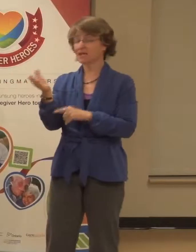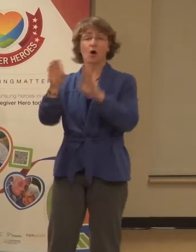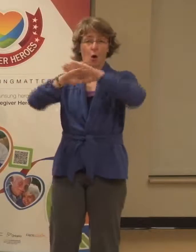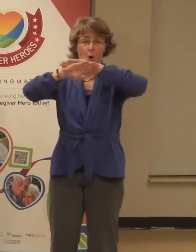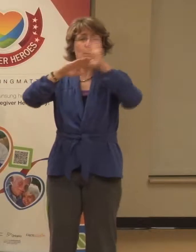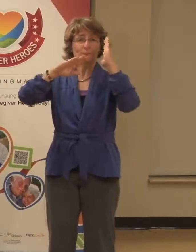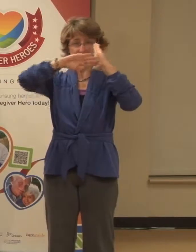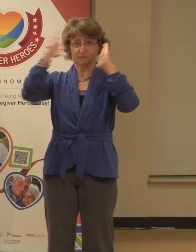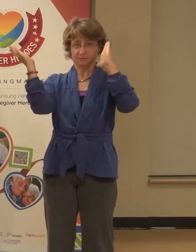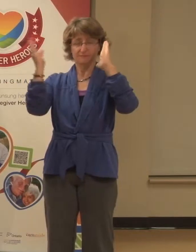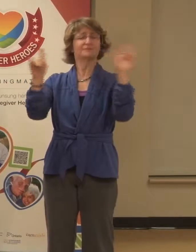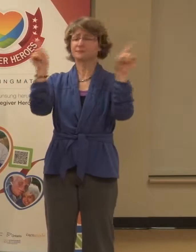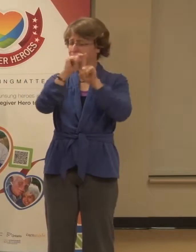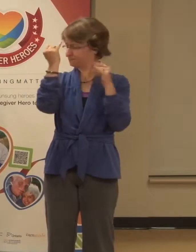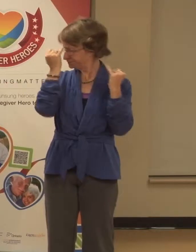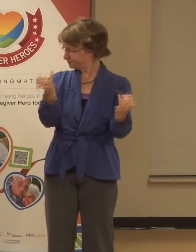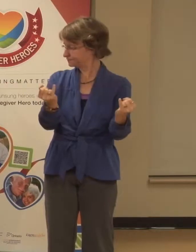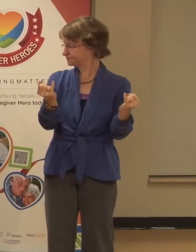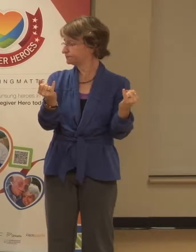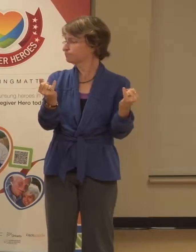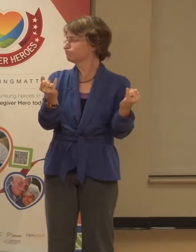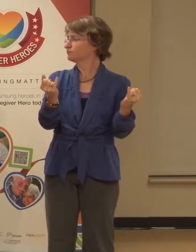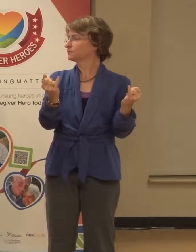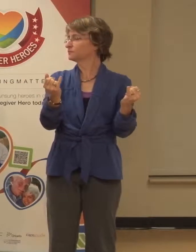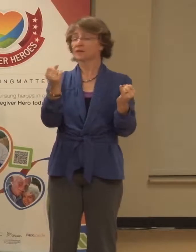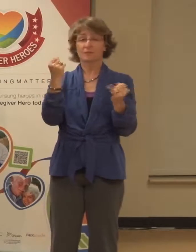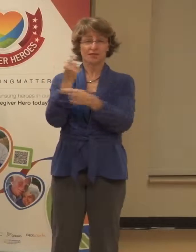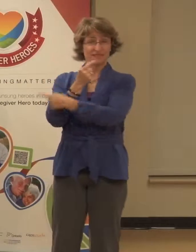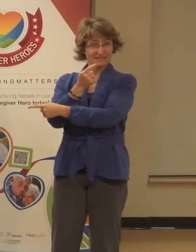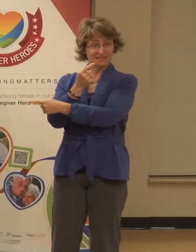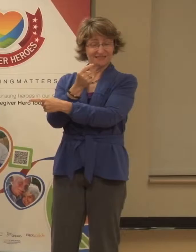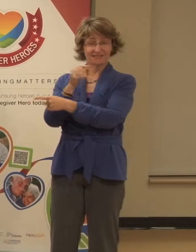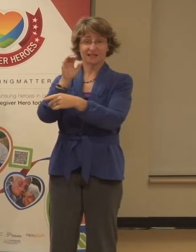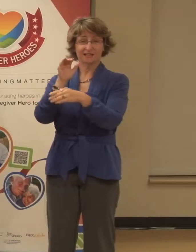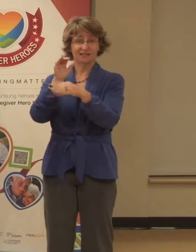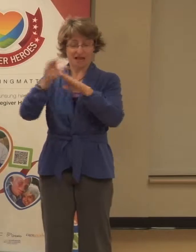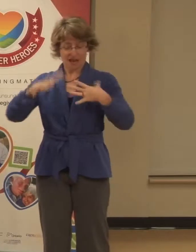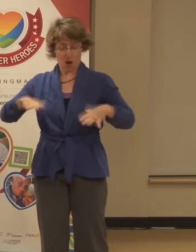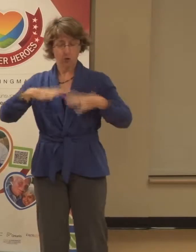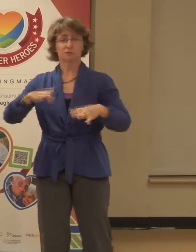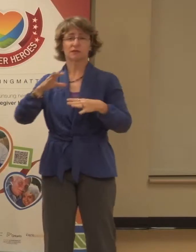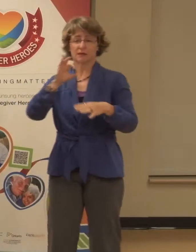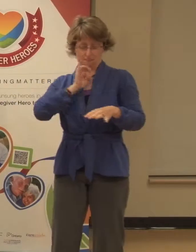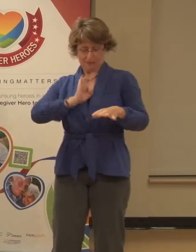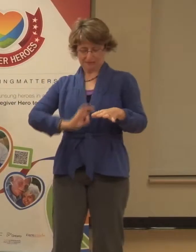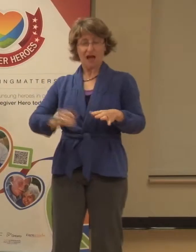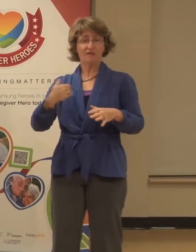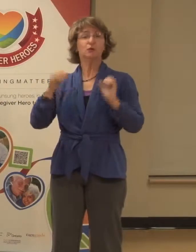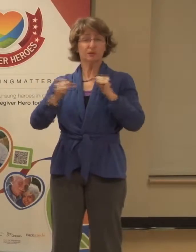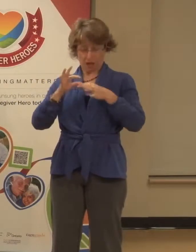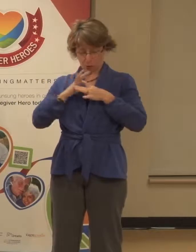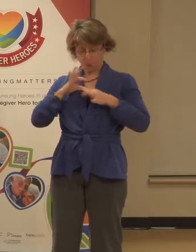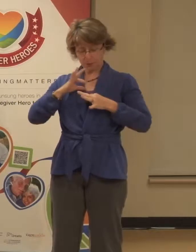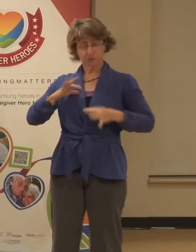back nightgown, same concept. The good thing about this nightgown is that it's got buttons and you can open it up in